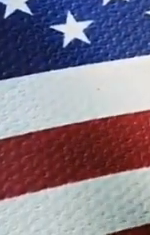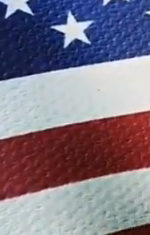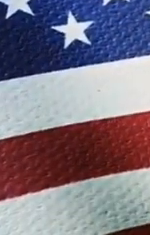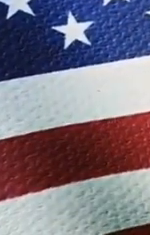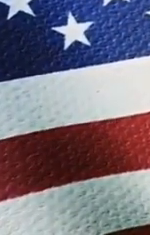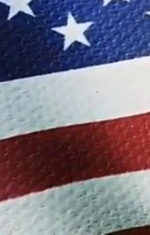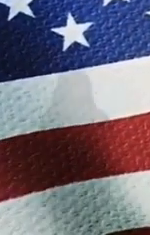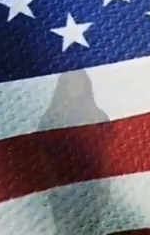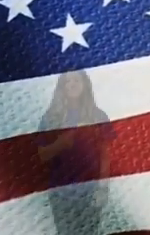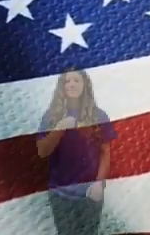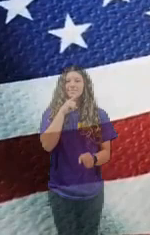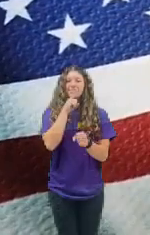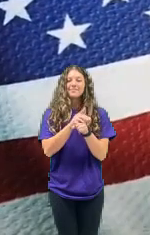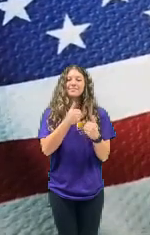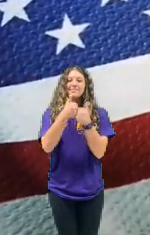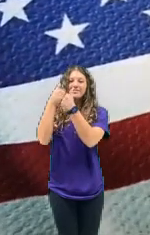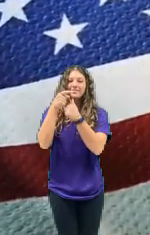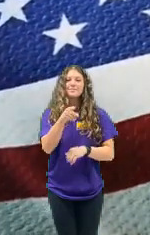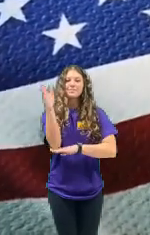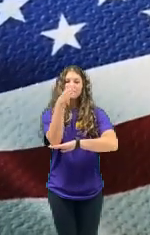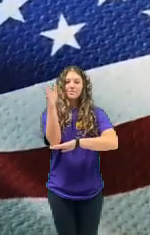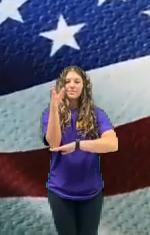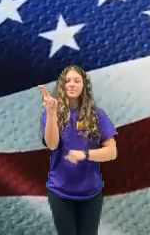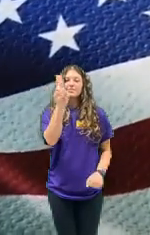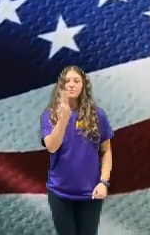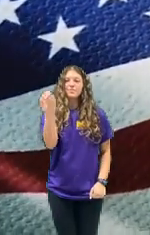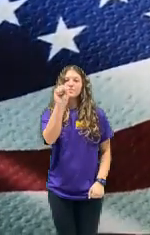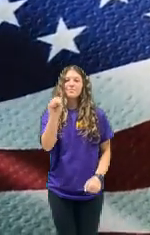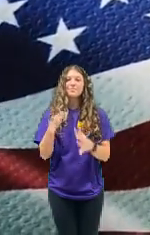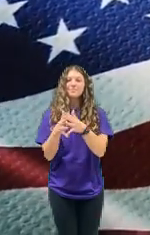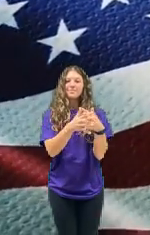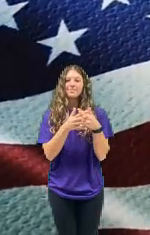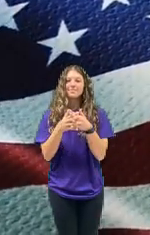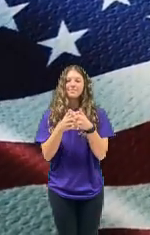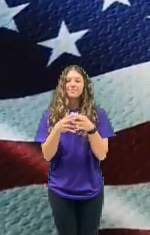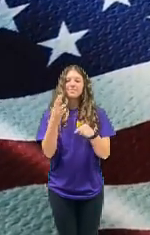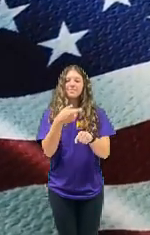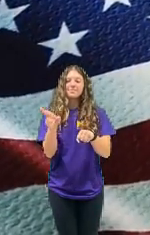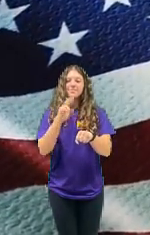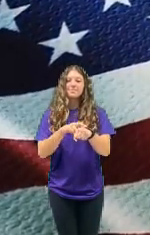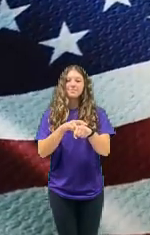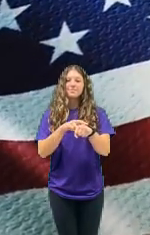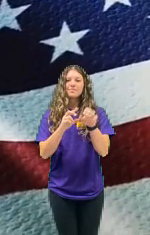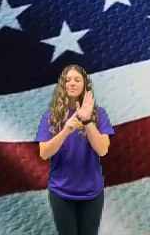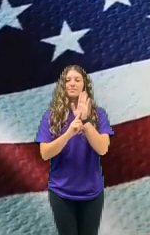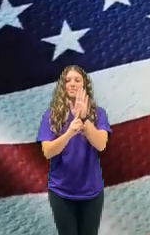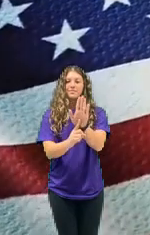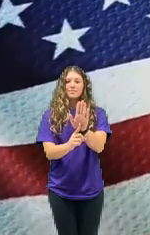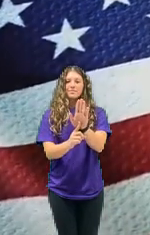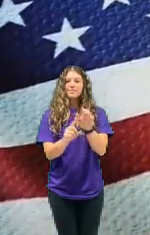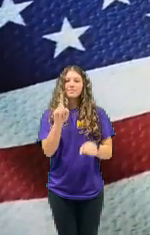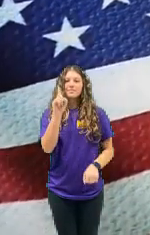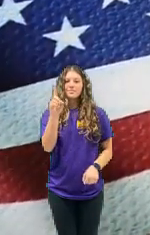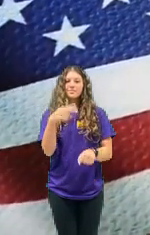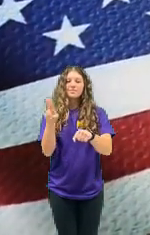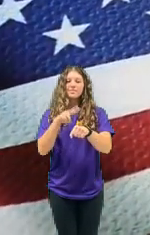Please stand for the pledge. I pledge allegiance to the flag of the United States of America, and to the republic